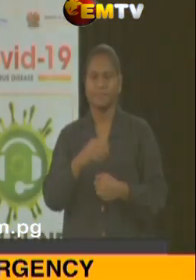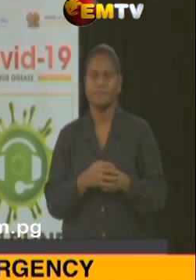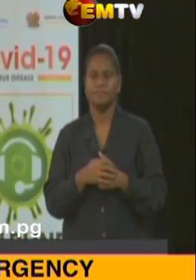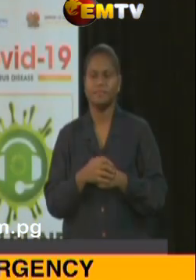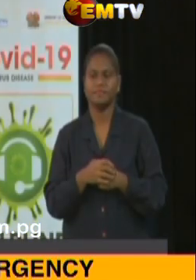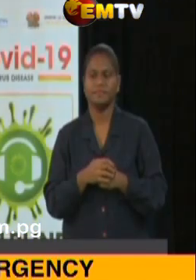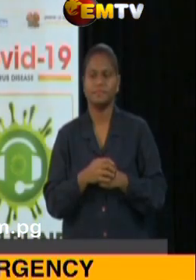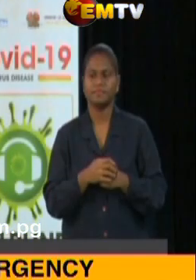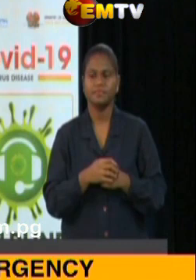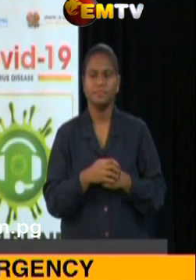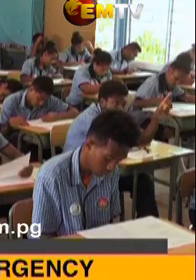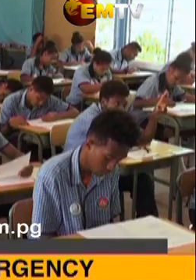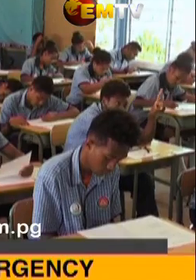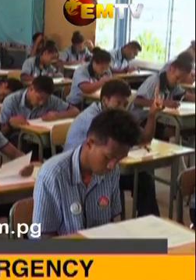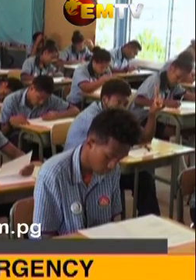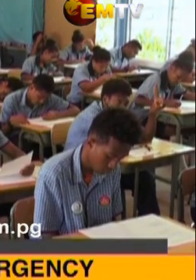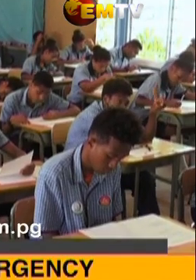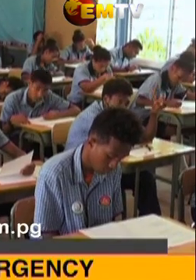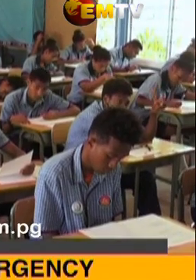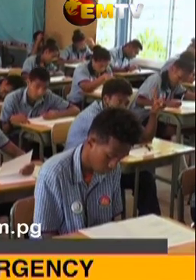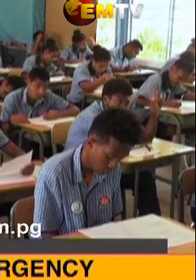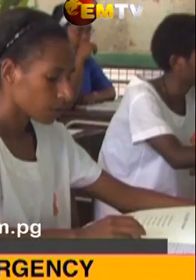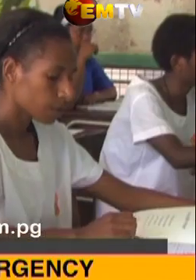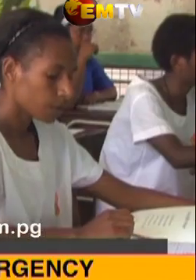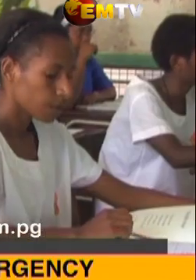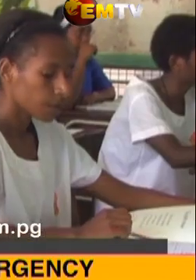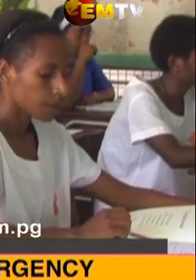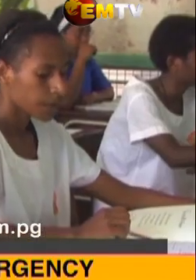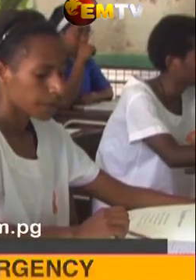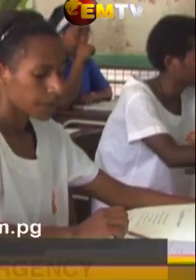Schools nationwide to resume on April 27th.